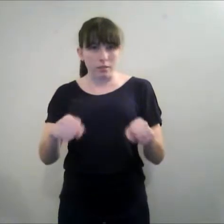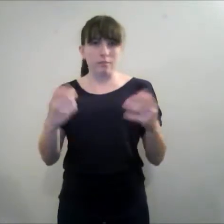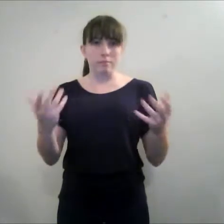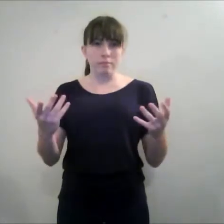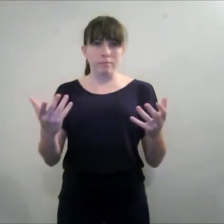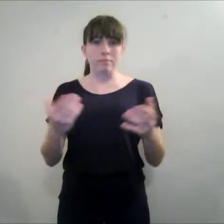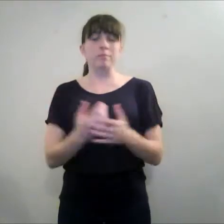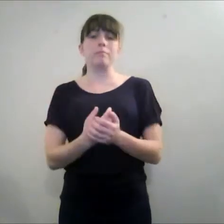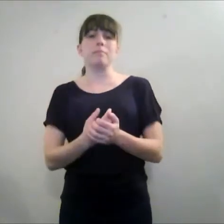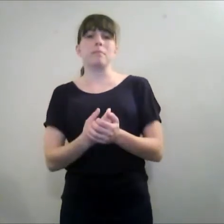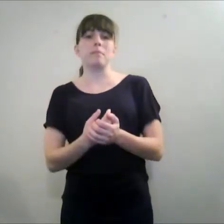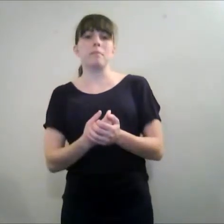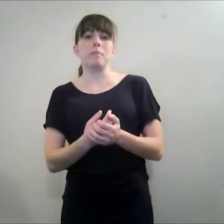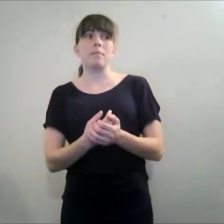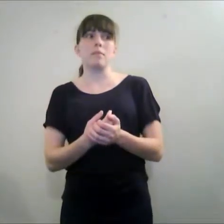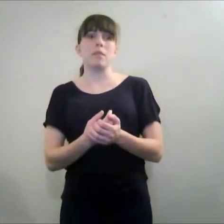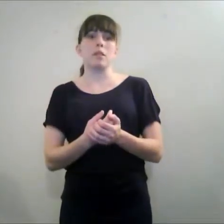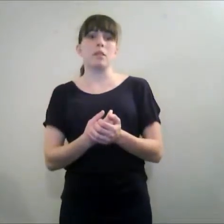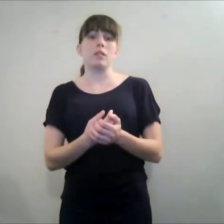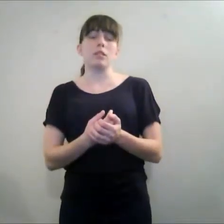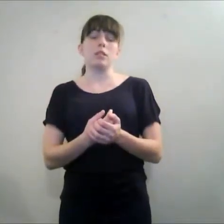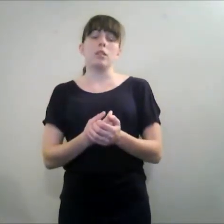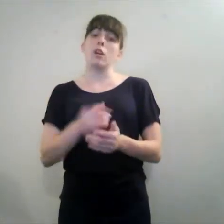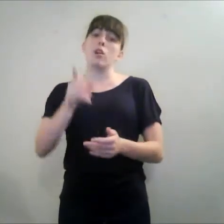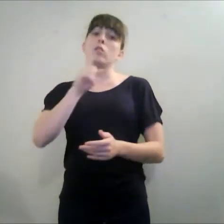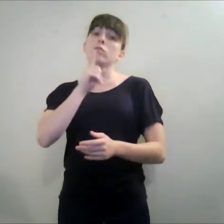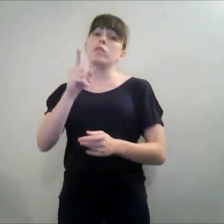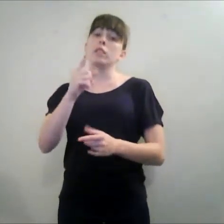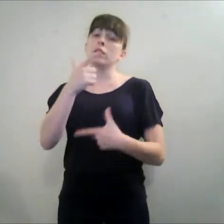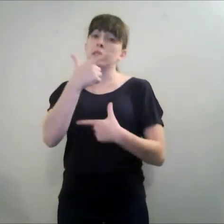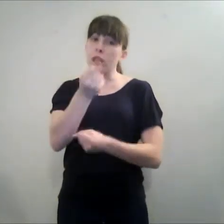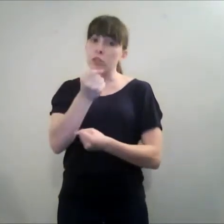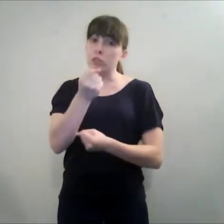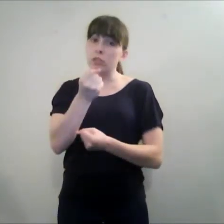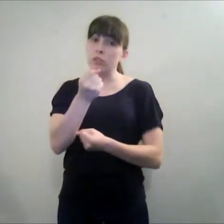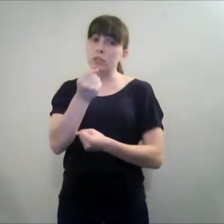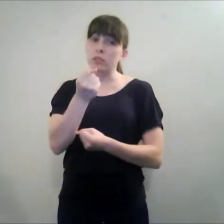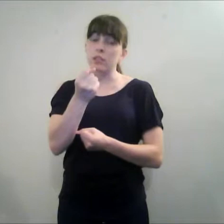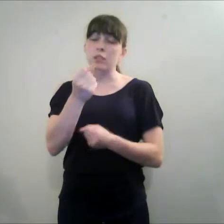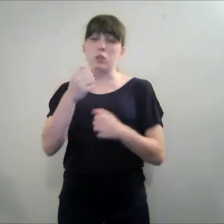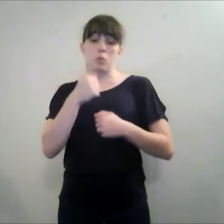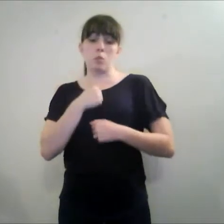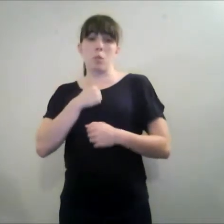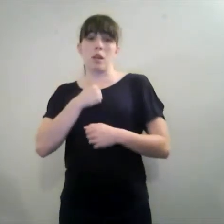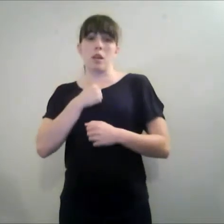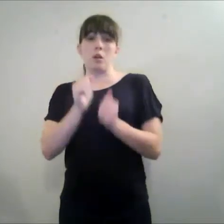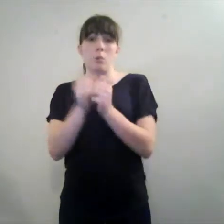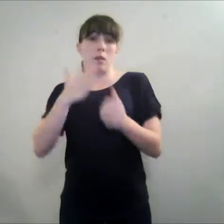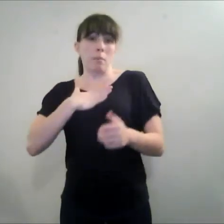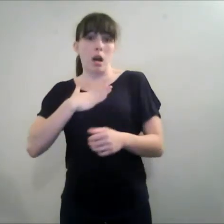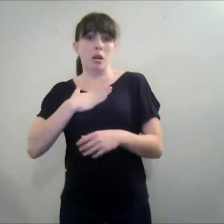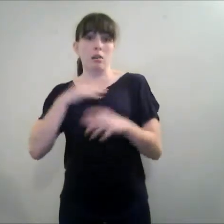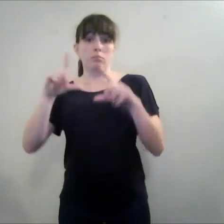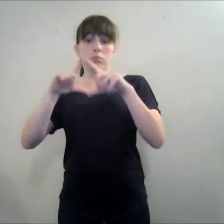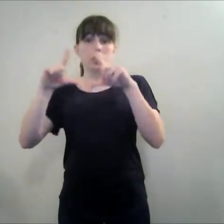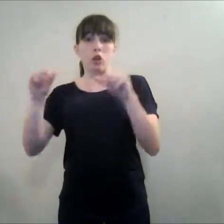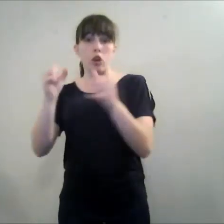And even more amusingly, and on my debit card too, we print the name and the sort code and everything else on the front too.